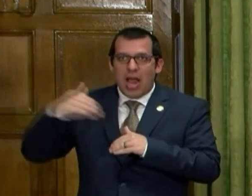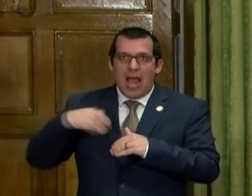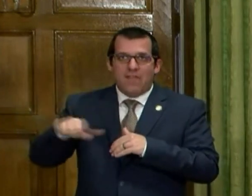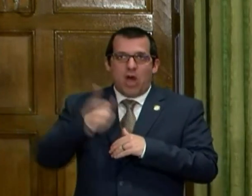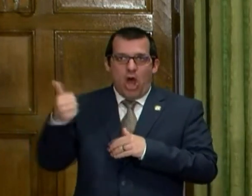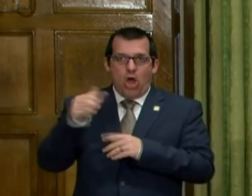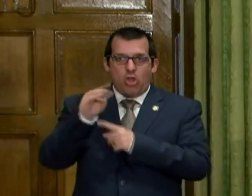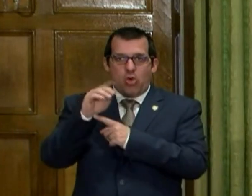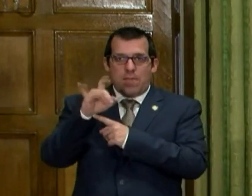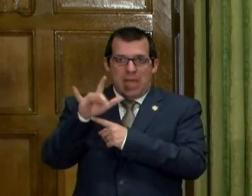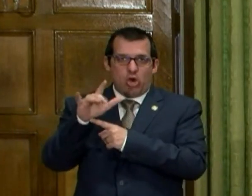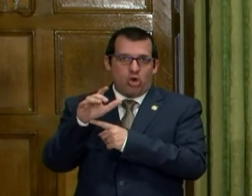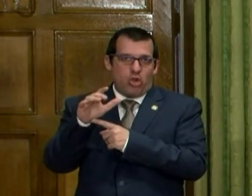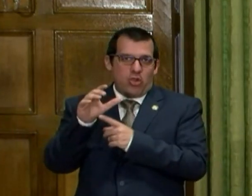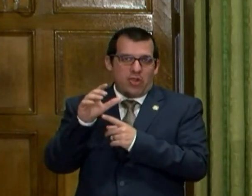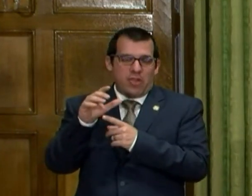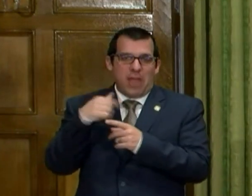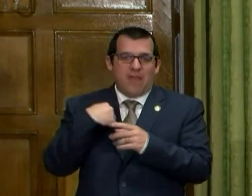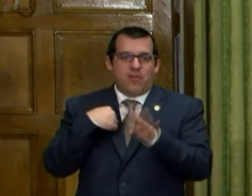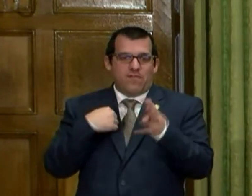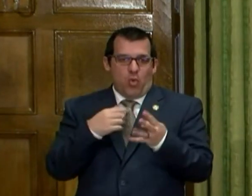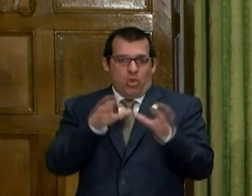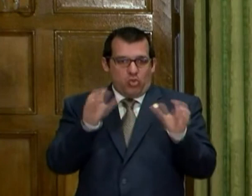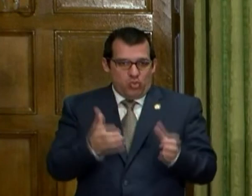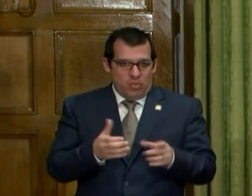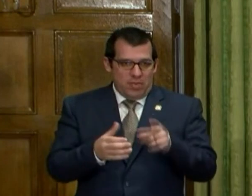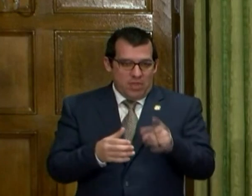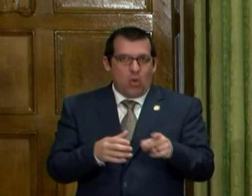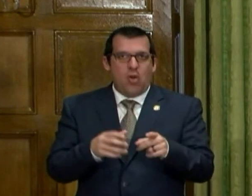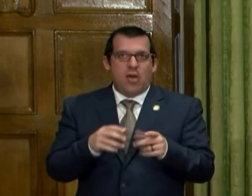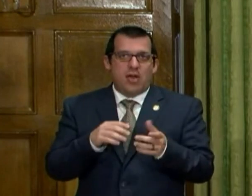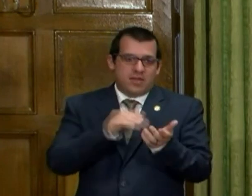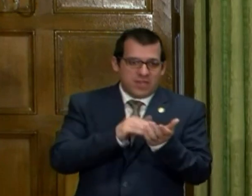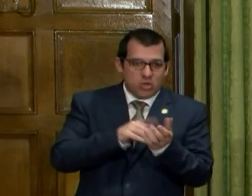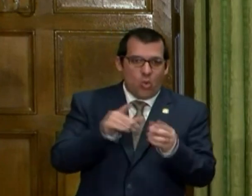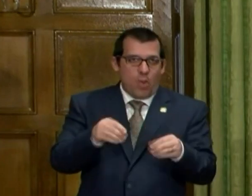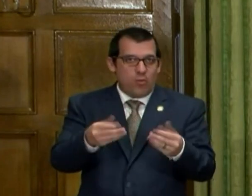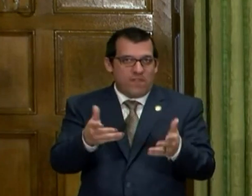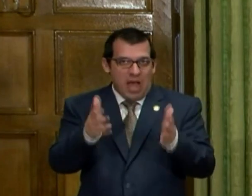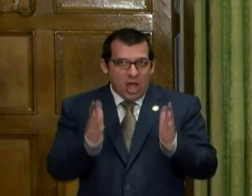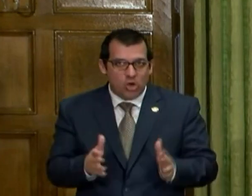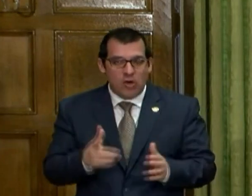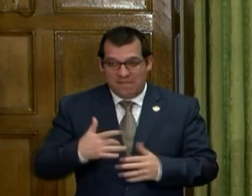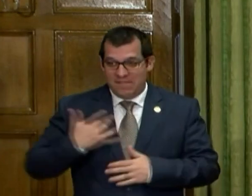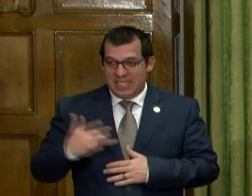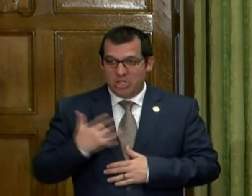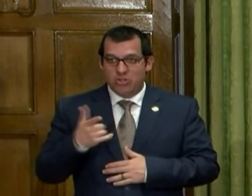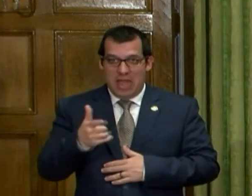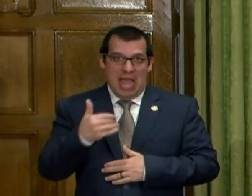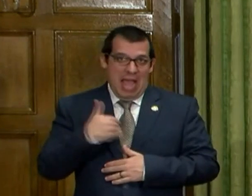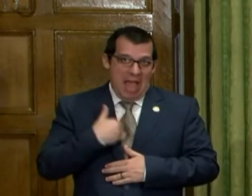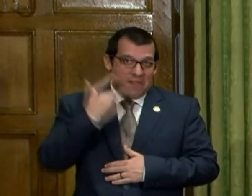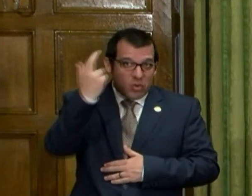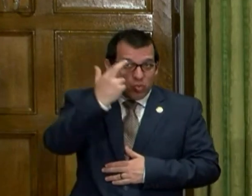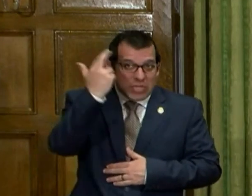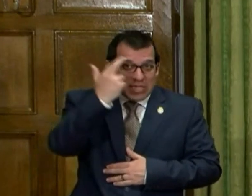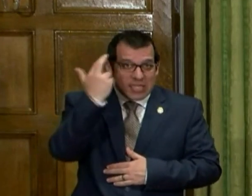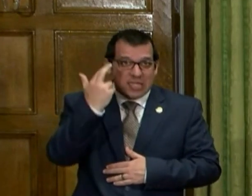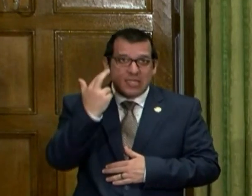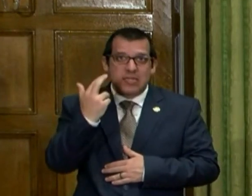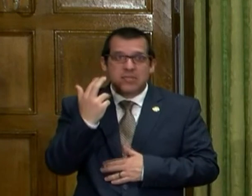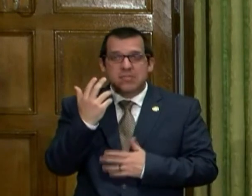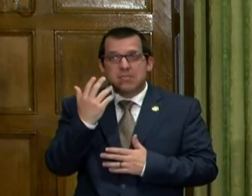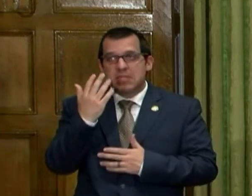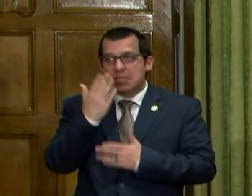medical conditions. But there's a fourth classification: is a physician or a provider feels that there's a compelling reason,